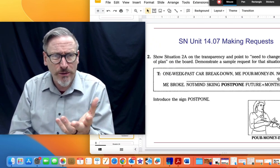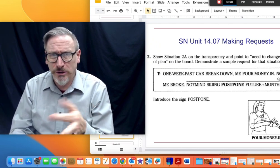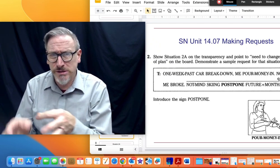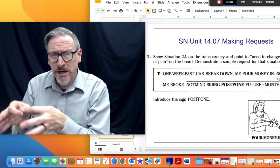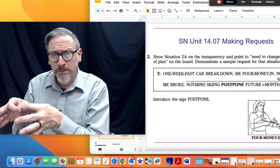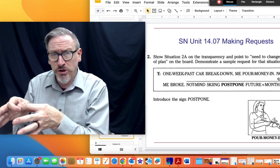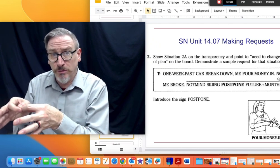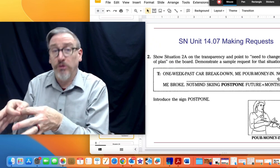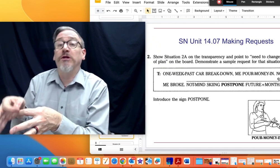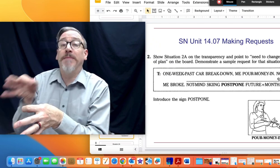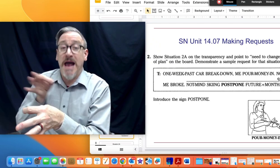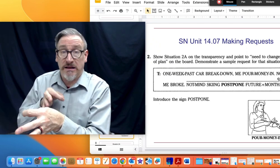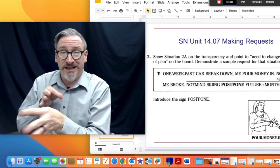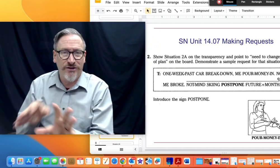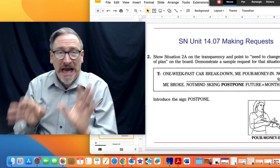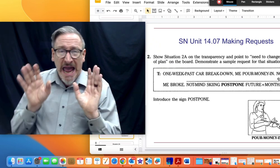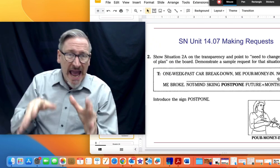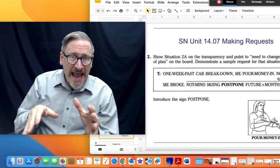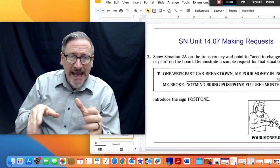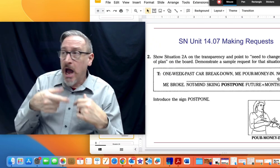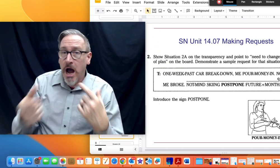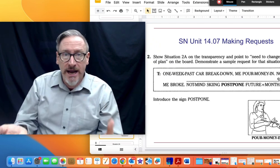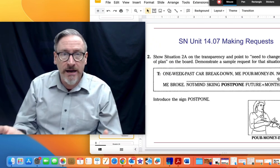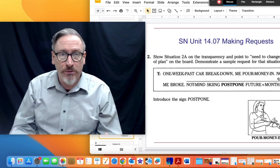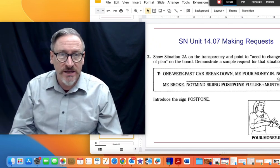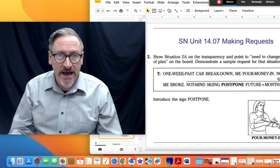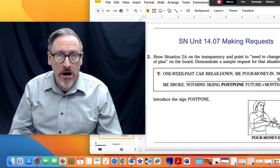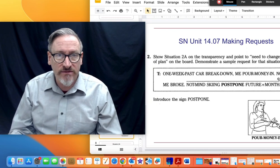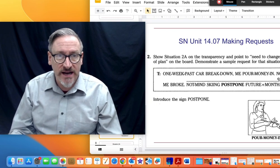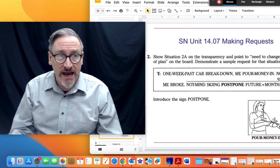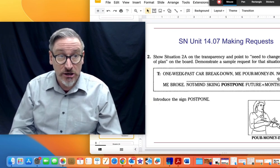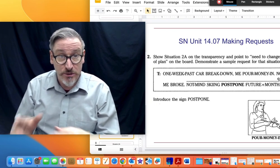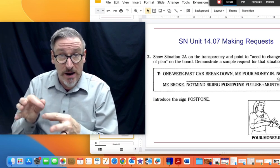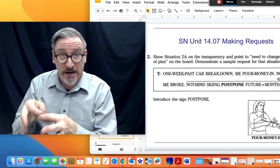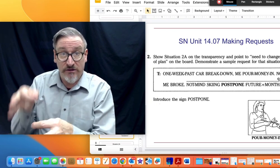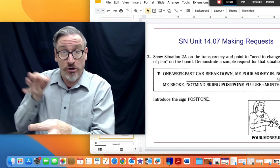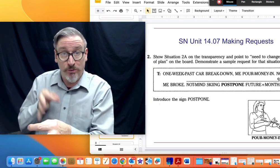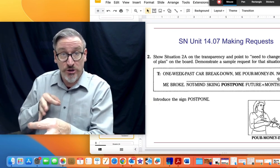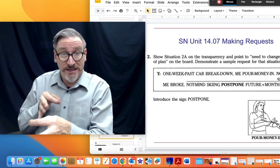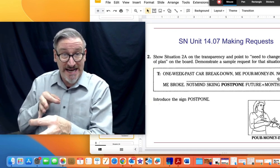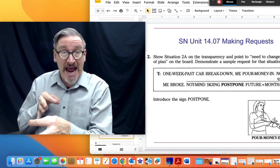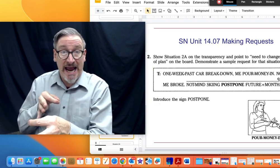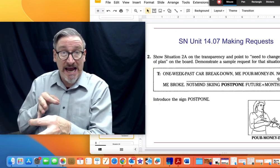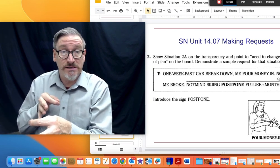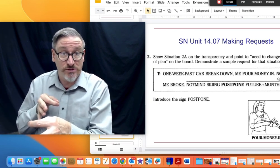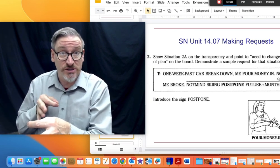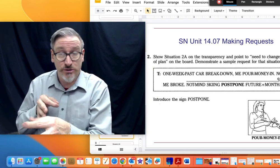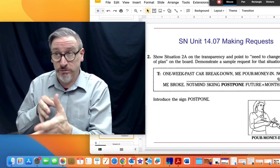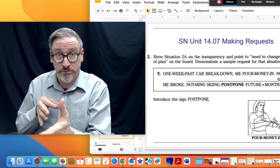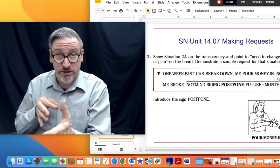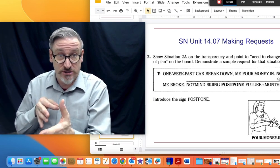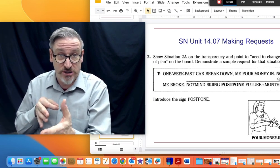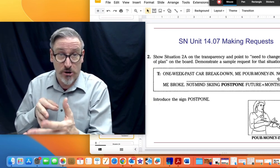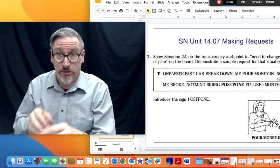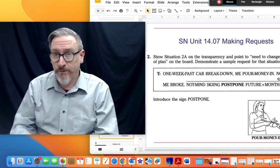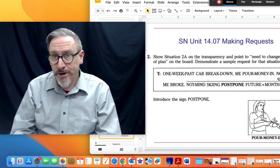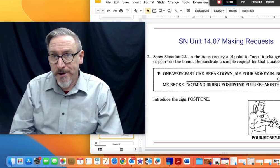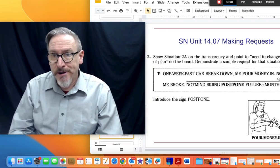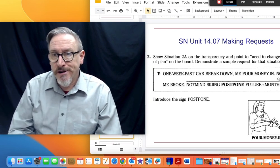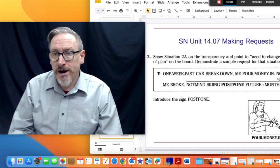word we use, but you could pull it back. Like if you're like, hey, I end up with a day off today. Do you mind? Could we do it today as opposed to